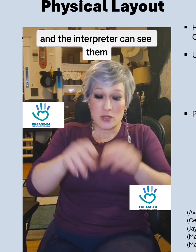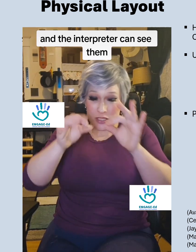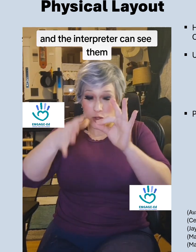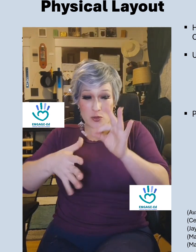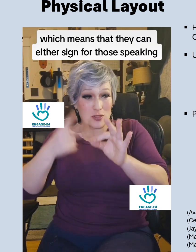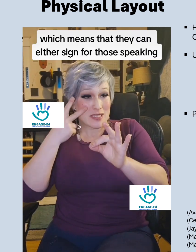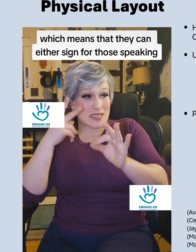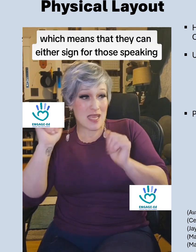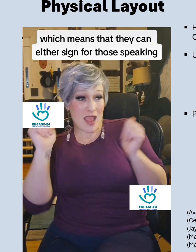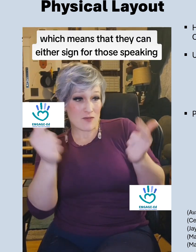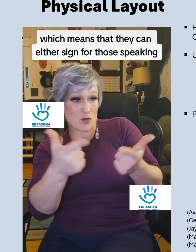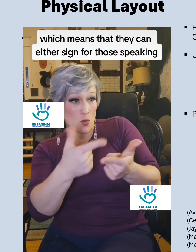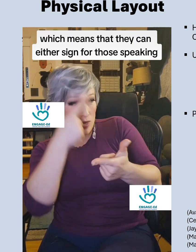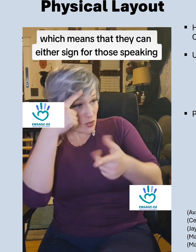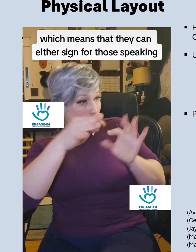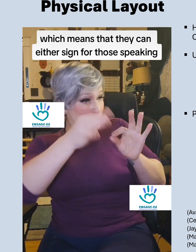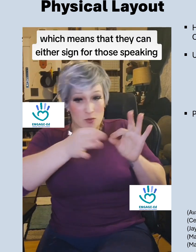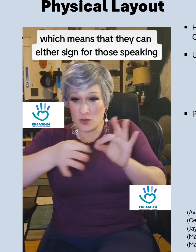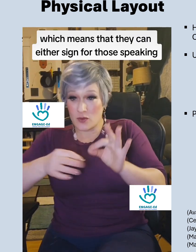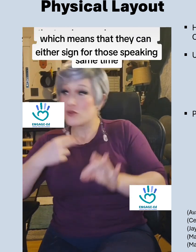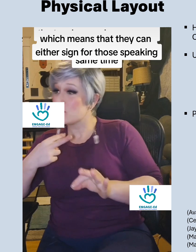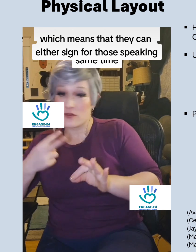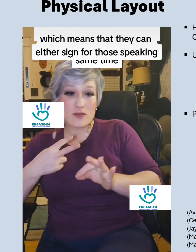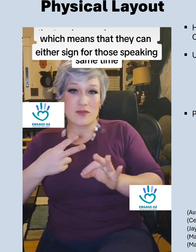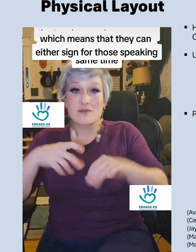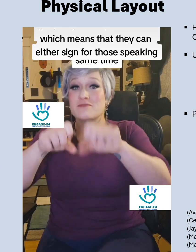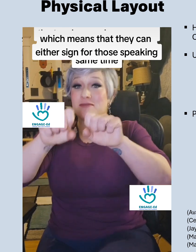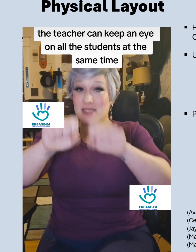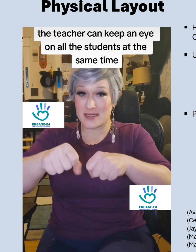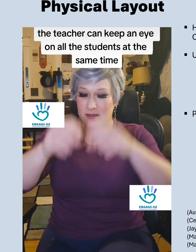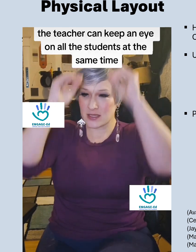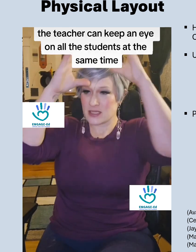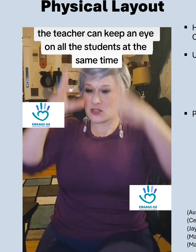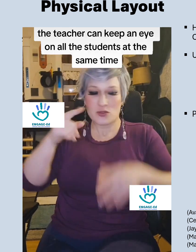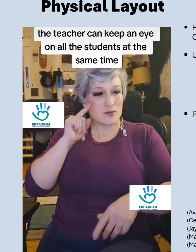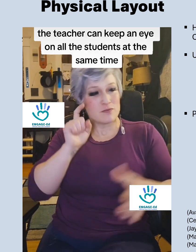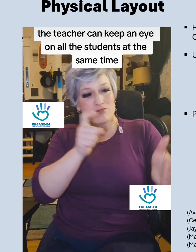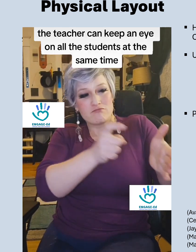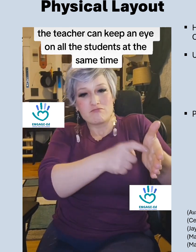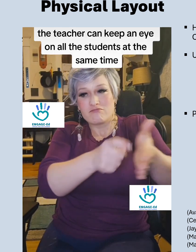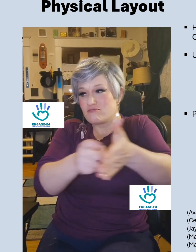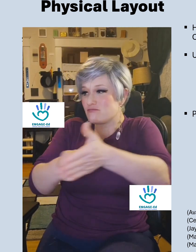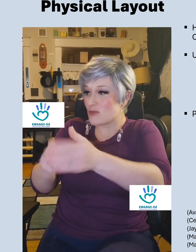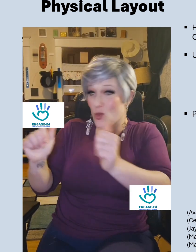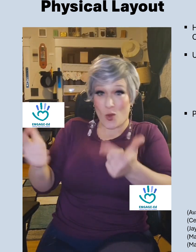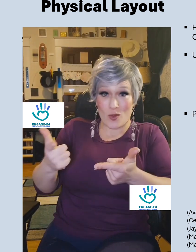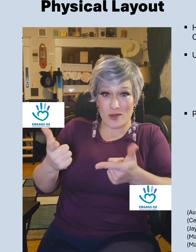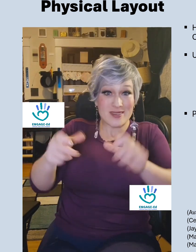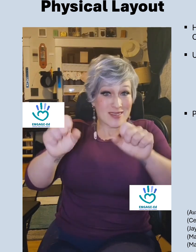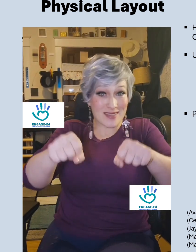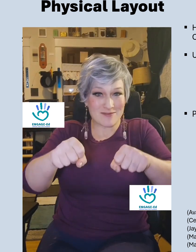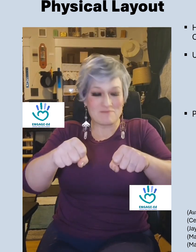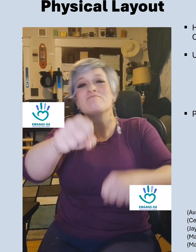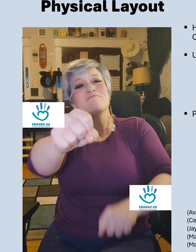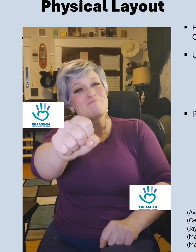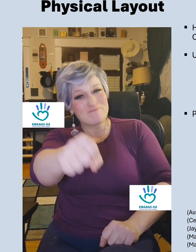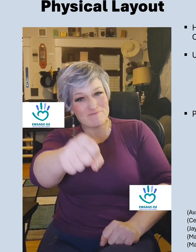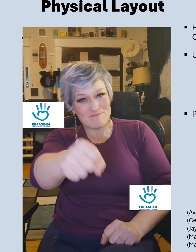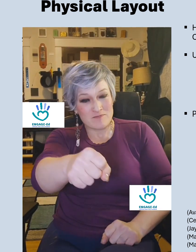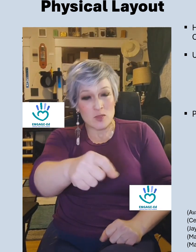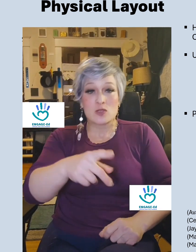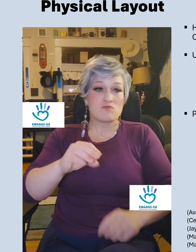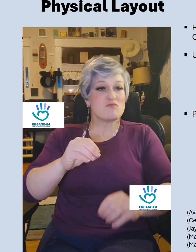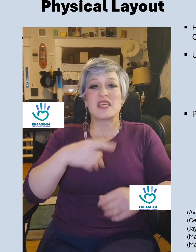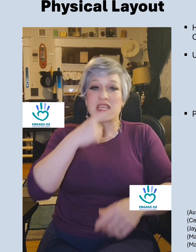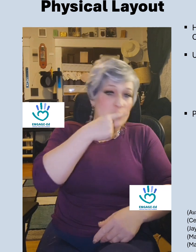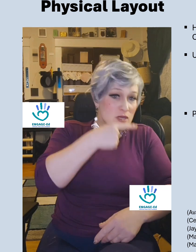them, which means that they can either sign for those speaking or voice for those signing. The teacher can keep an eye on all the students at the same